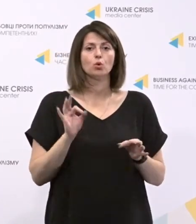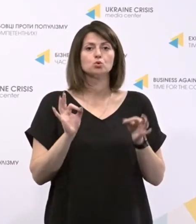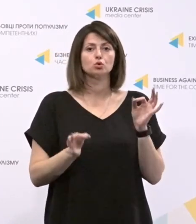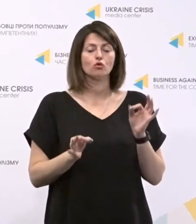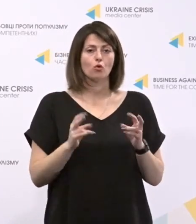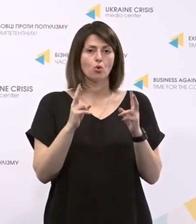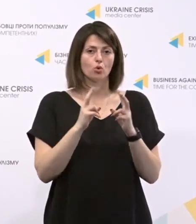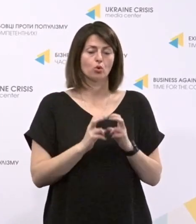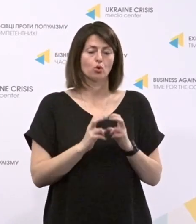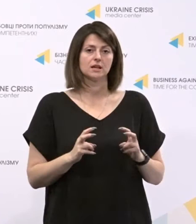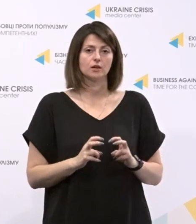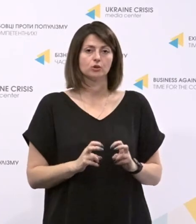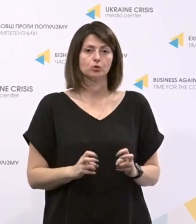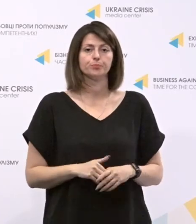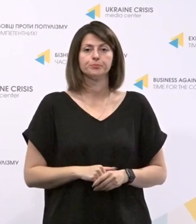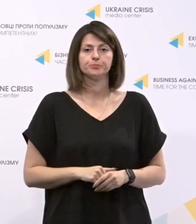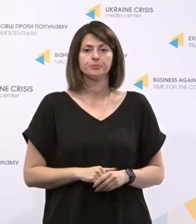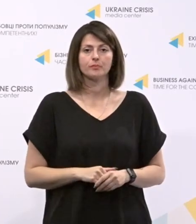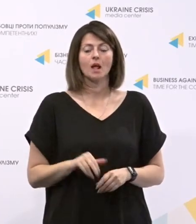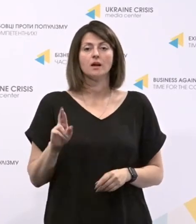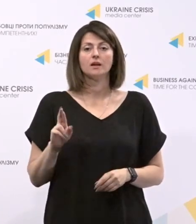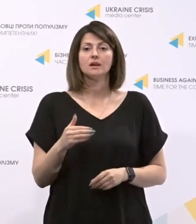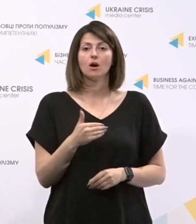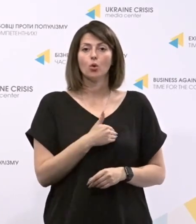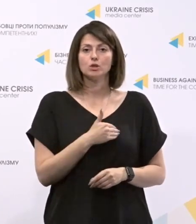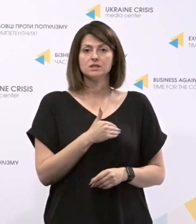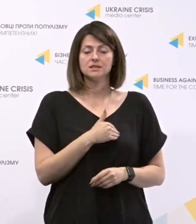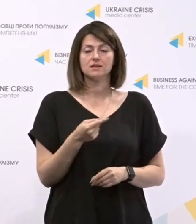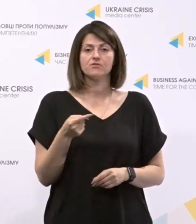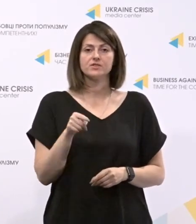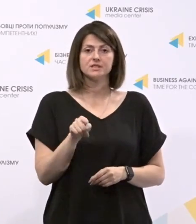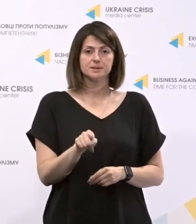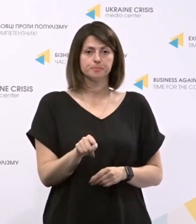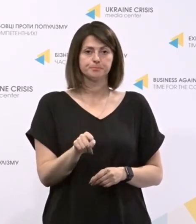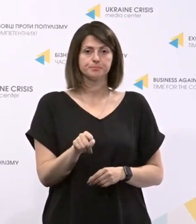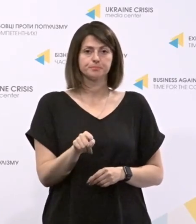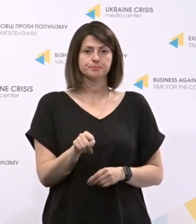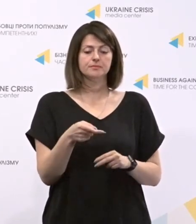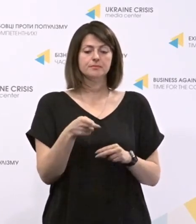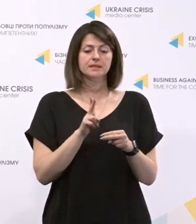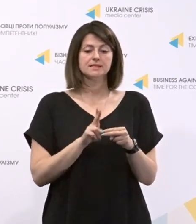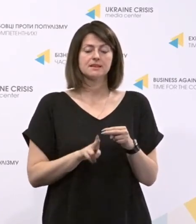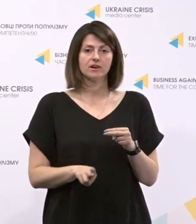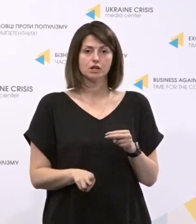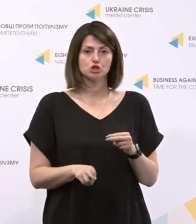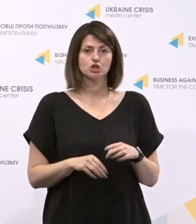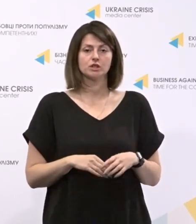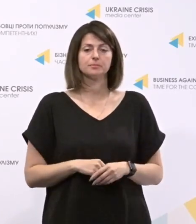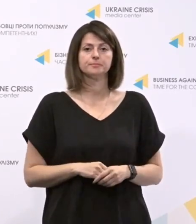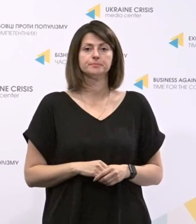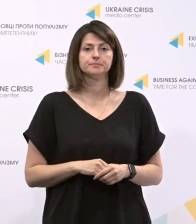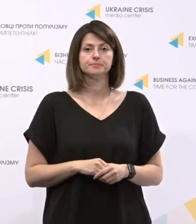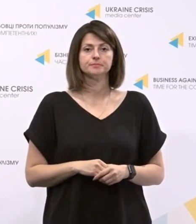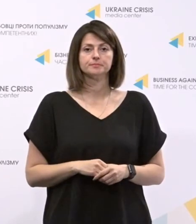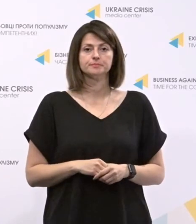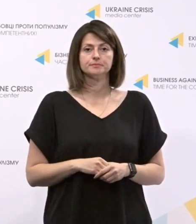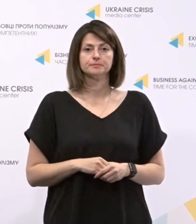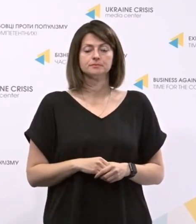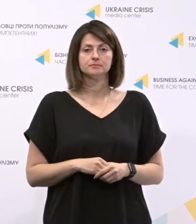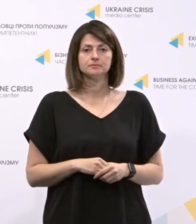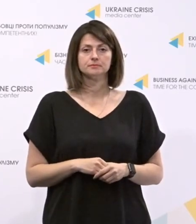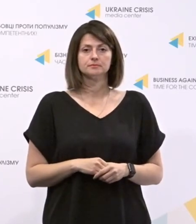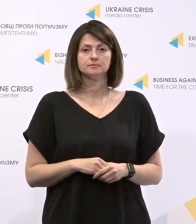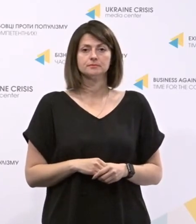I would like to be able to close on a more positive note. Instead, we end this reporting period on the 15th of